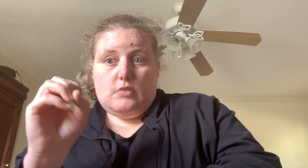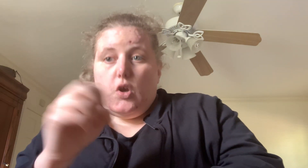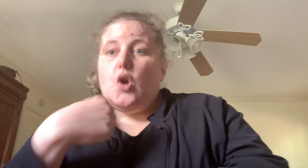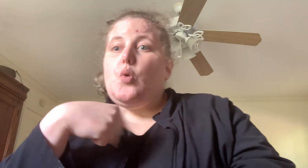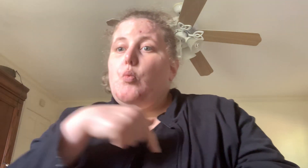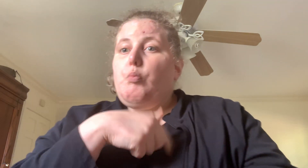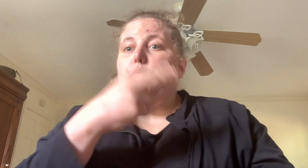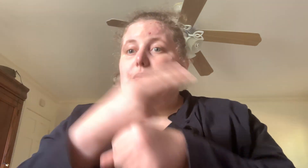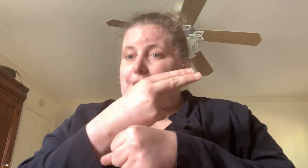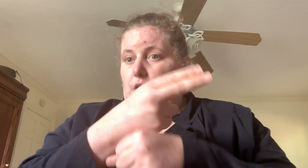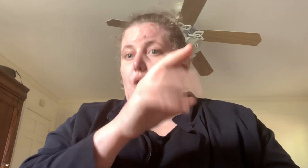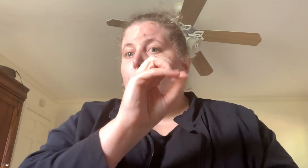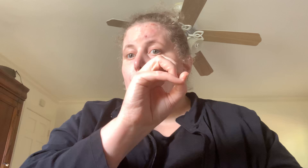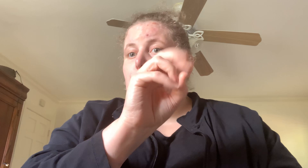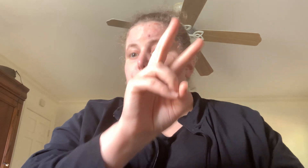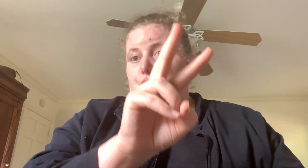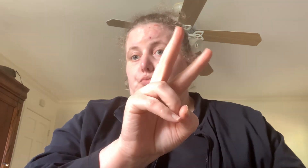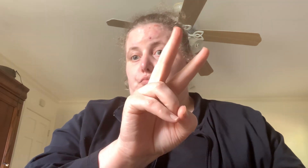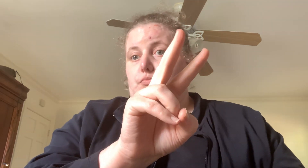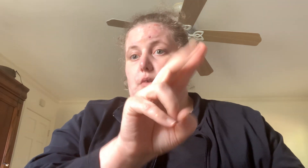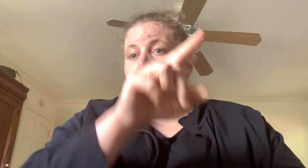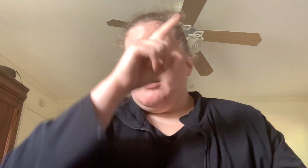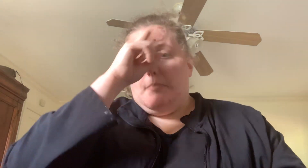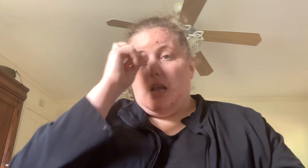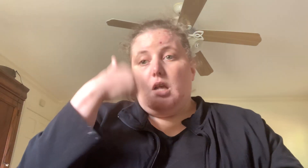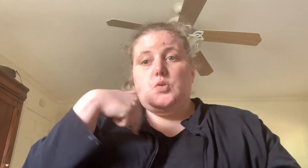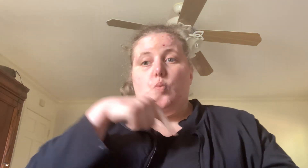we are using O2, then we have to remember